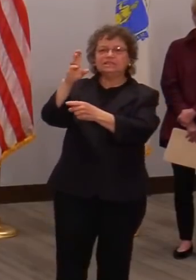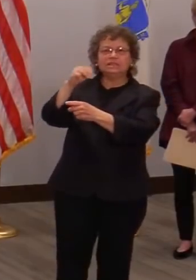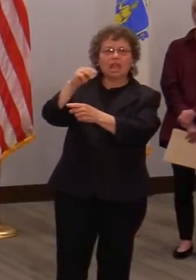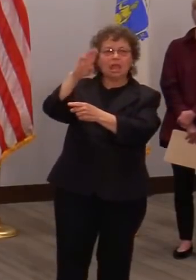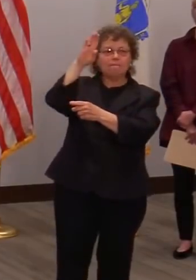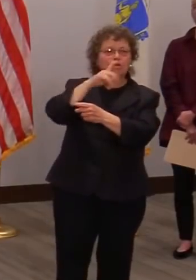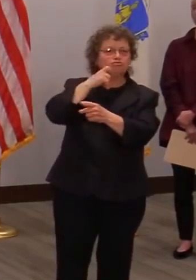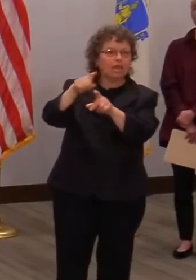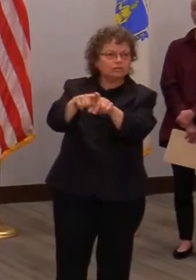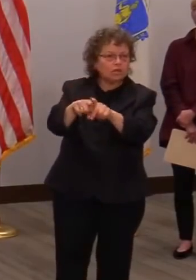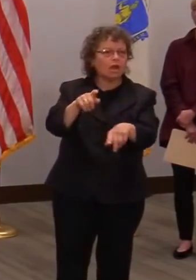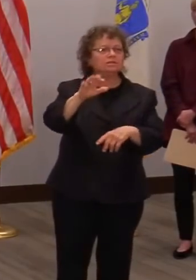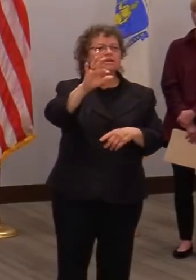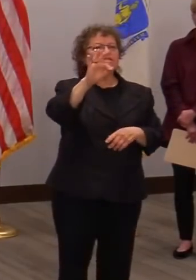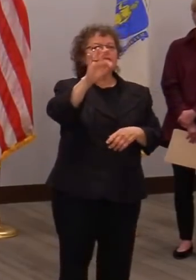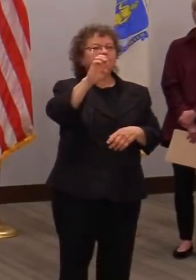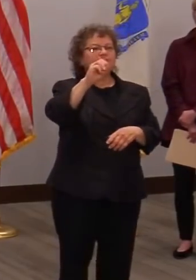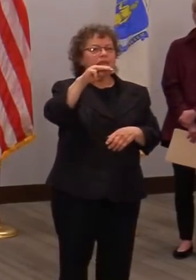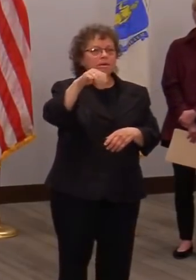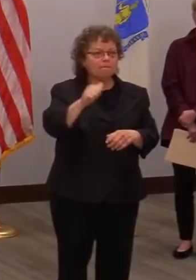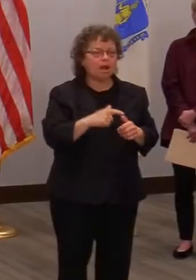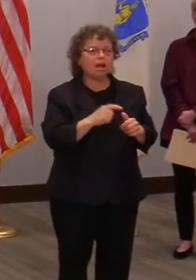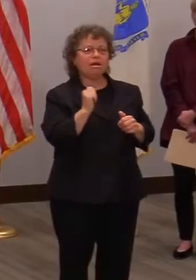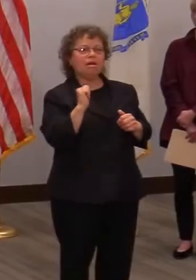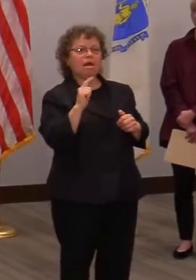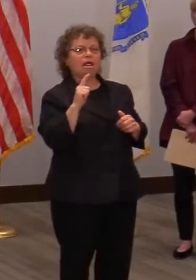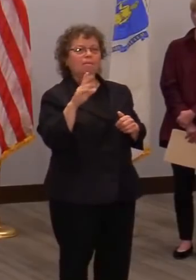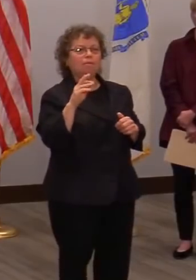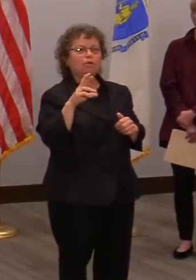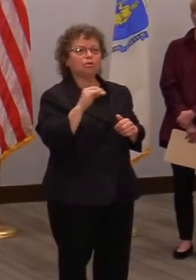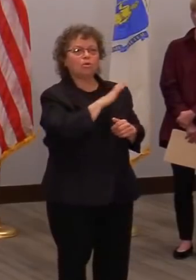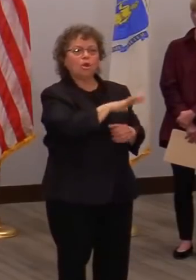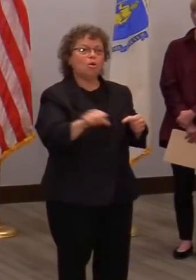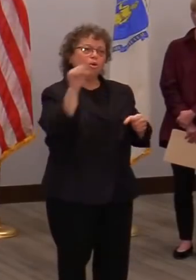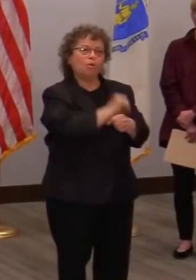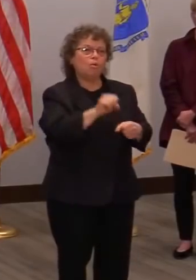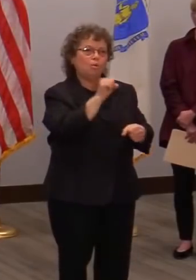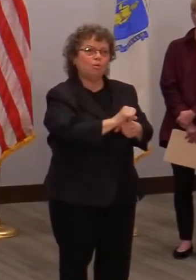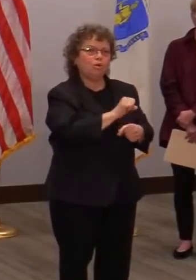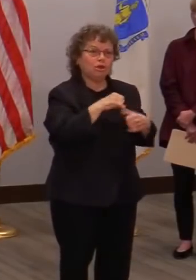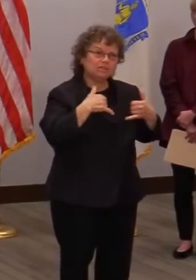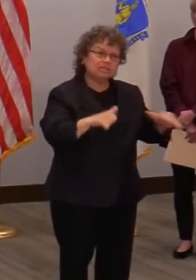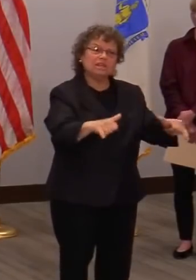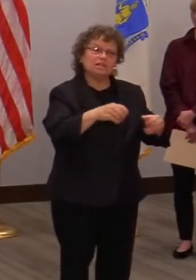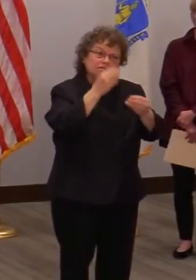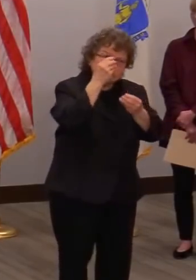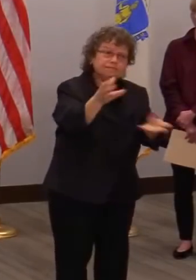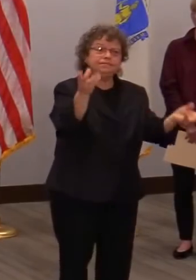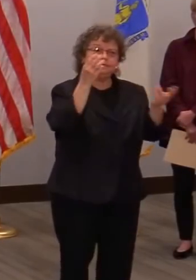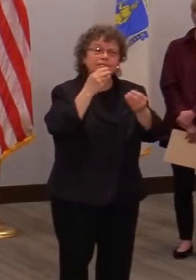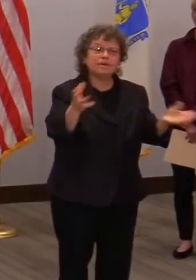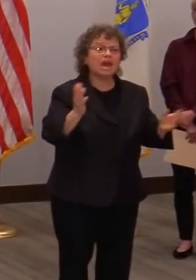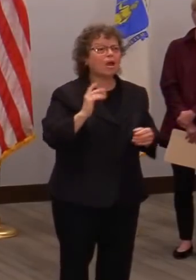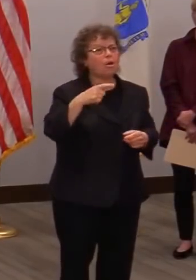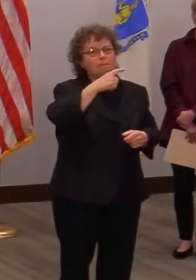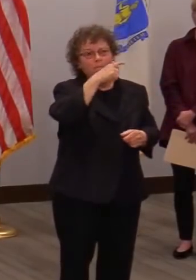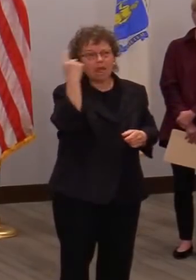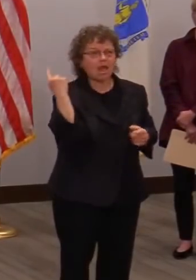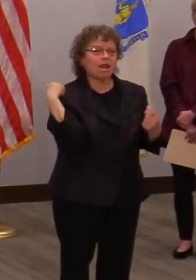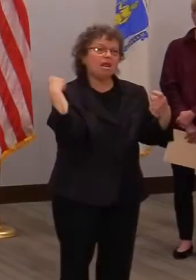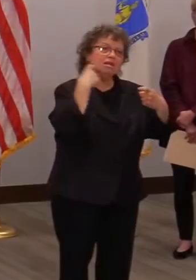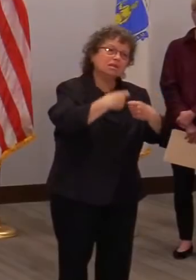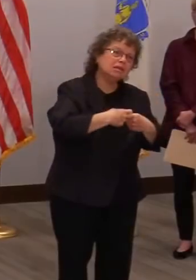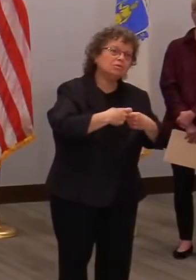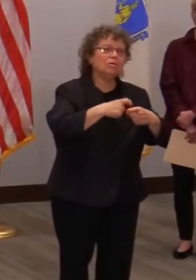FEMA, and also all the work, Alberto, that you continue to do to get the message out there. Our Black and Latino communities need to